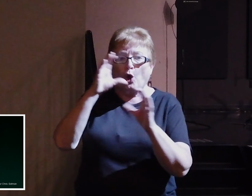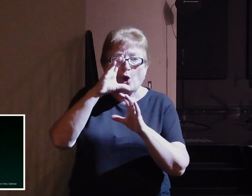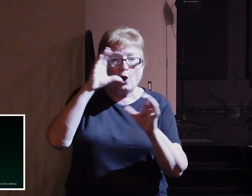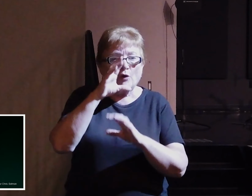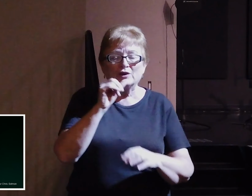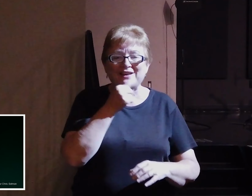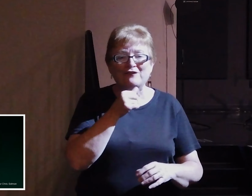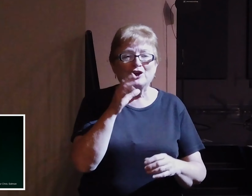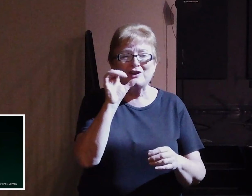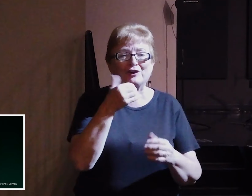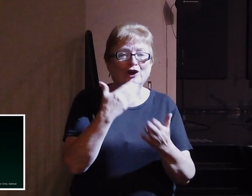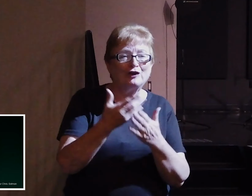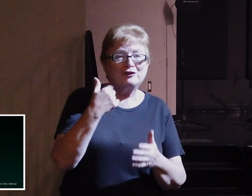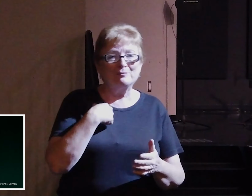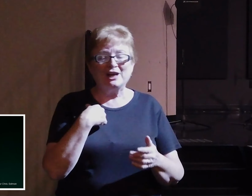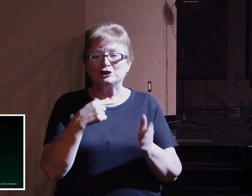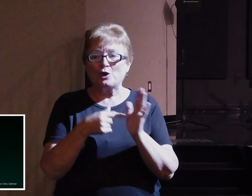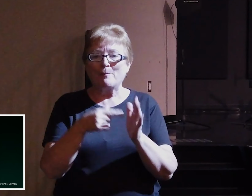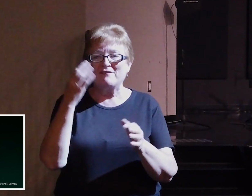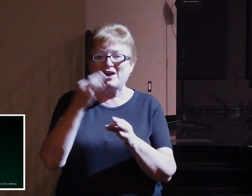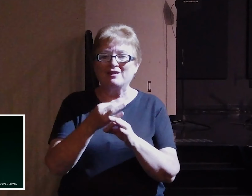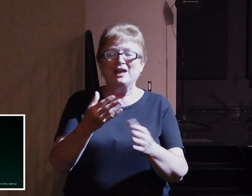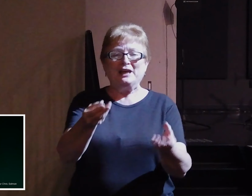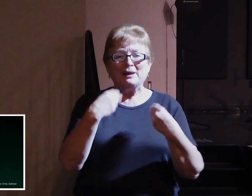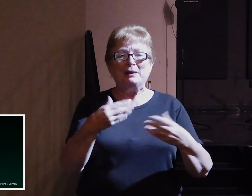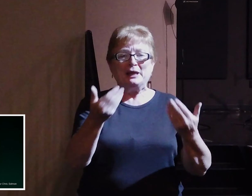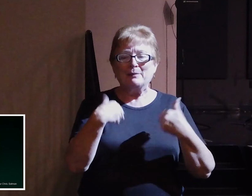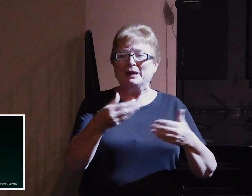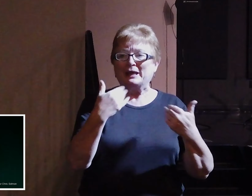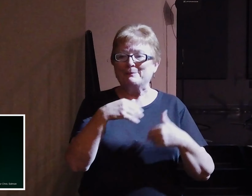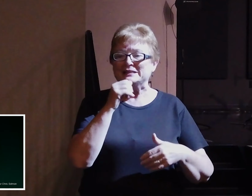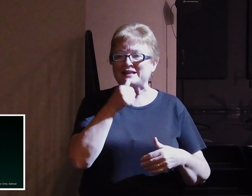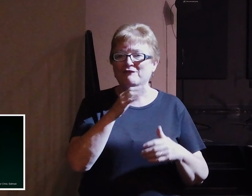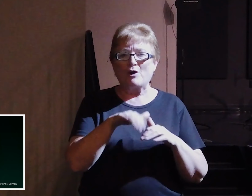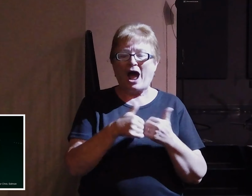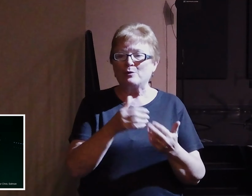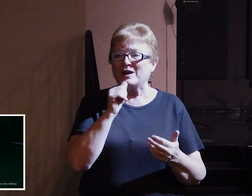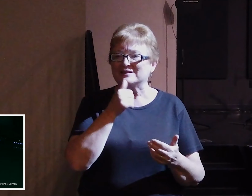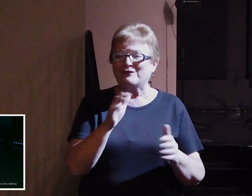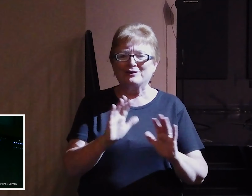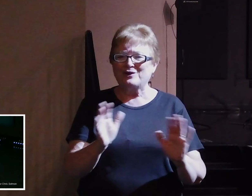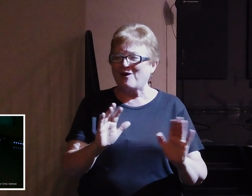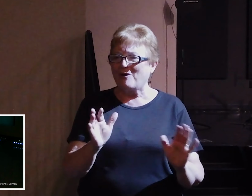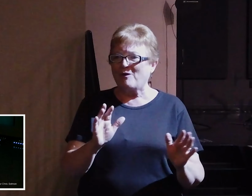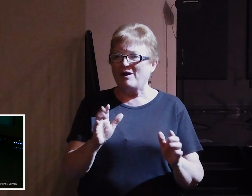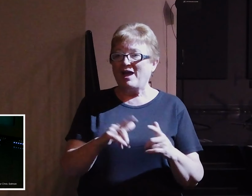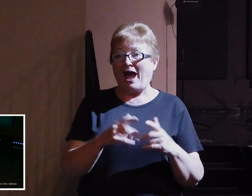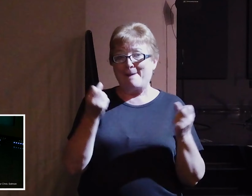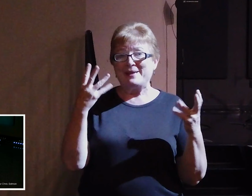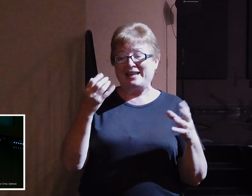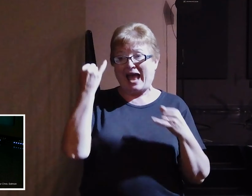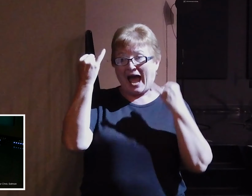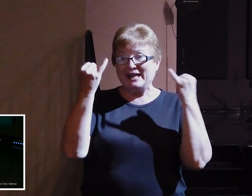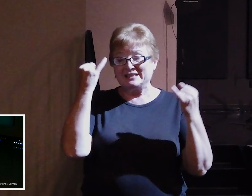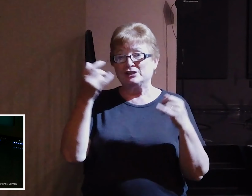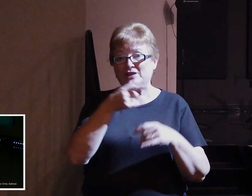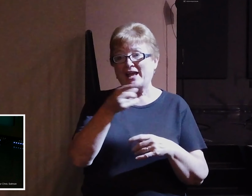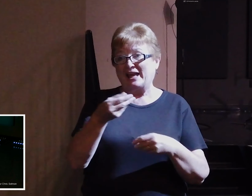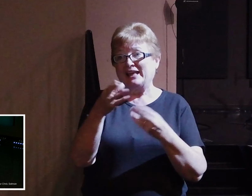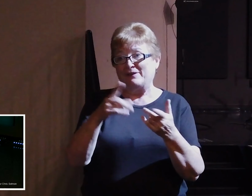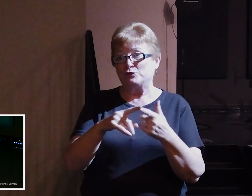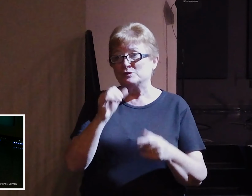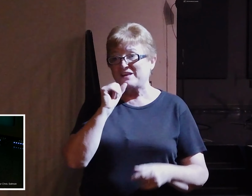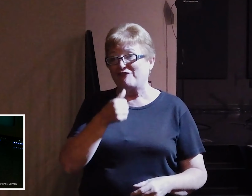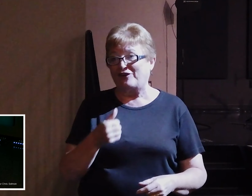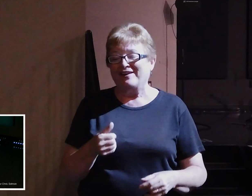suffering is good for me because it reveals my faith, so bring on suffering. How do I suffer? I got lots of ideas for you. And the passage says, suffering